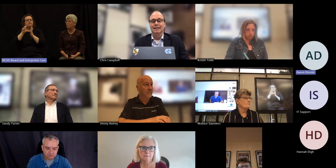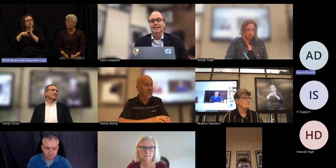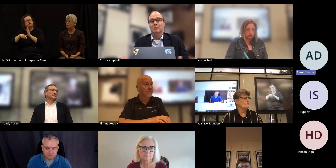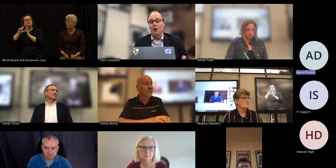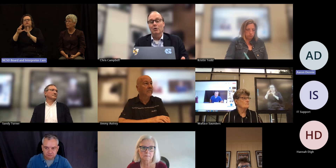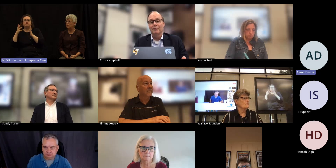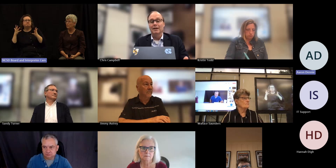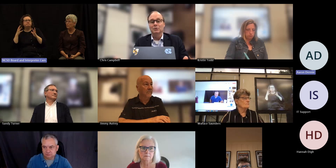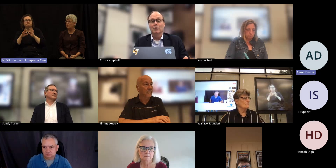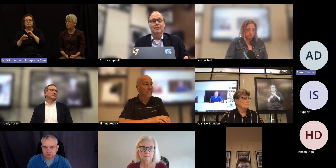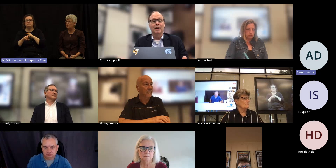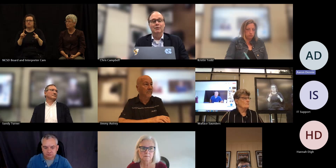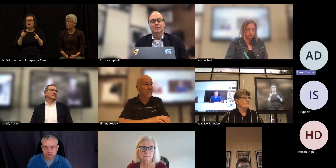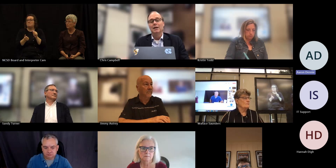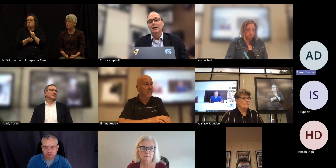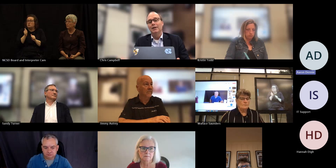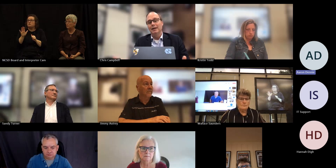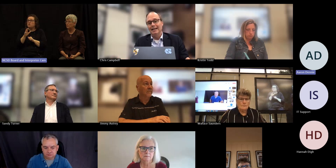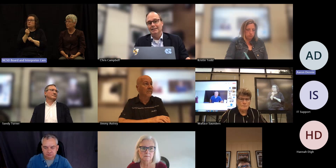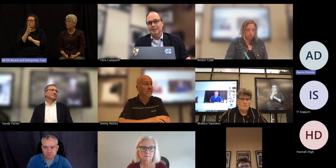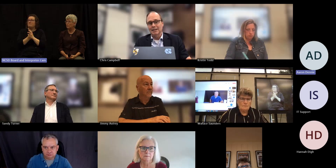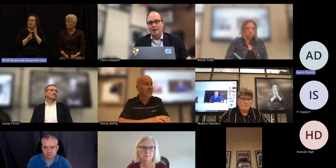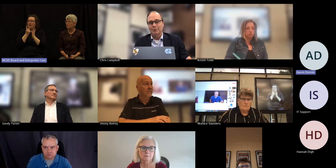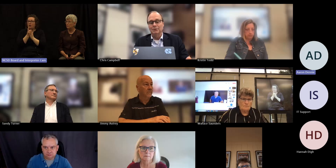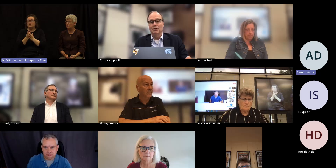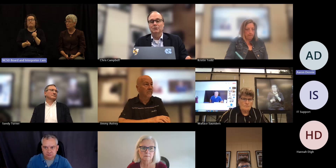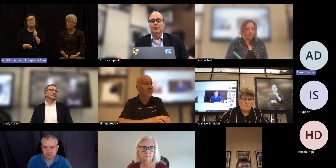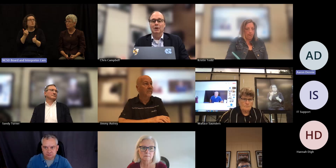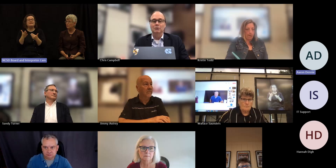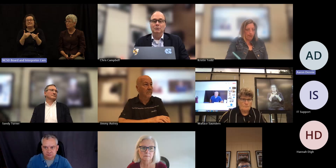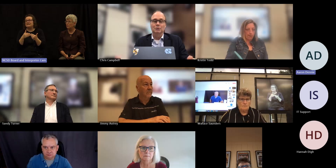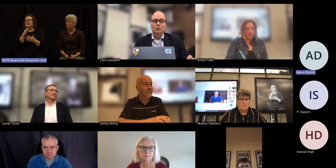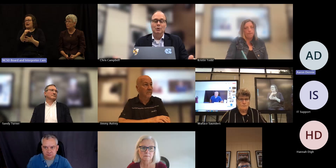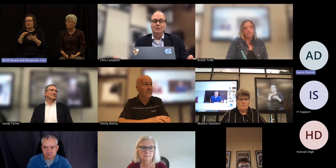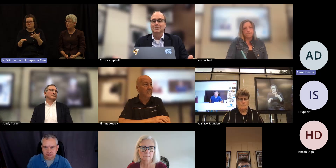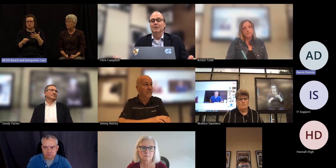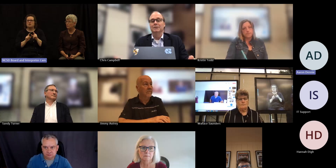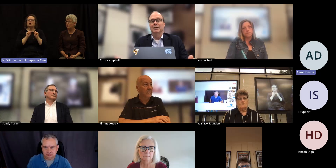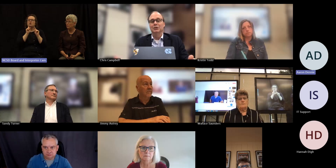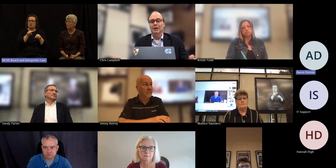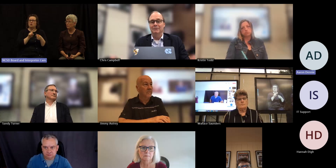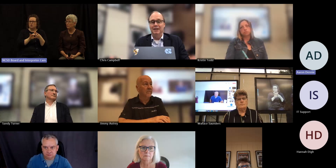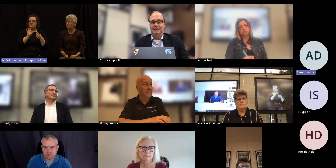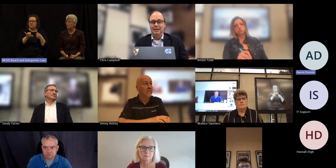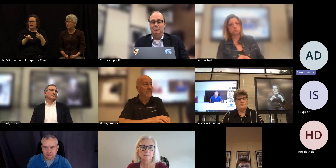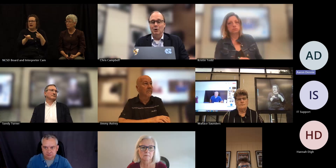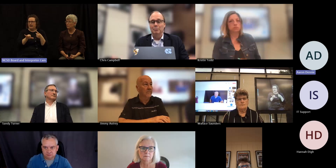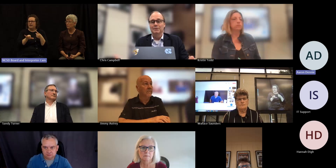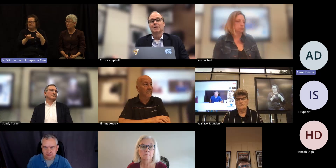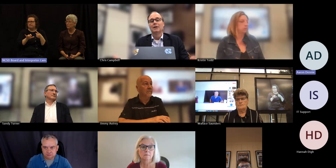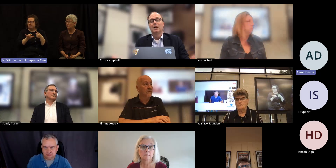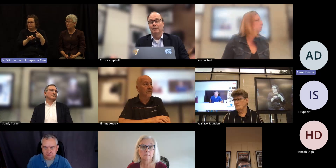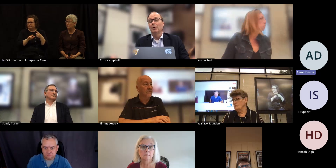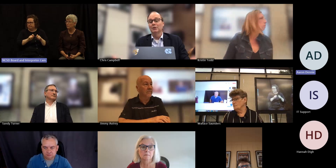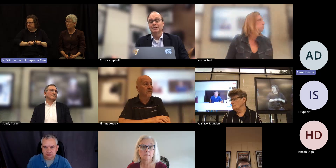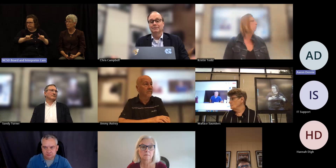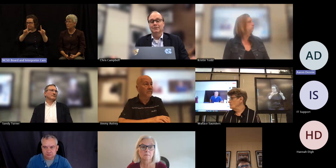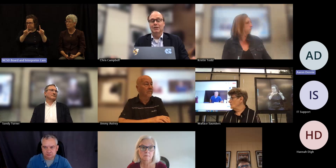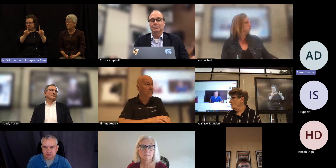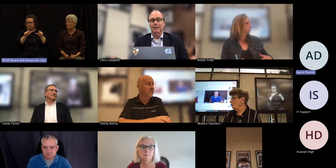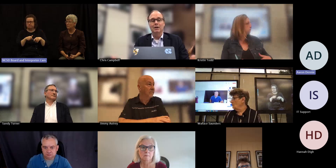emphasize that to get the bulk of that 12 hours, the easiest options are to go to a School Boards Association and if